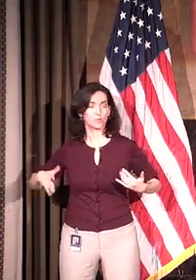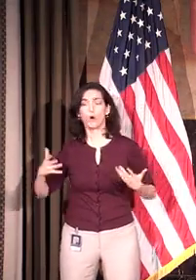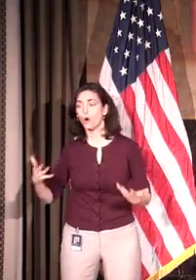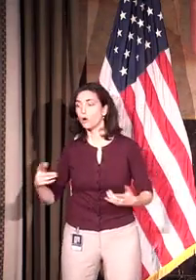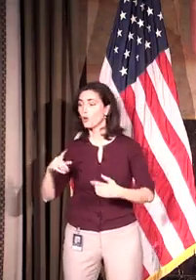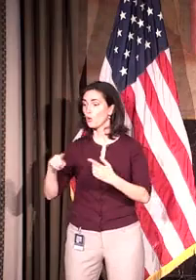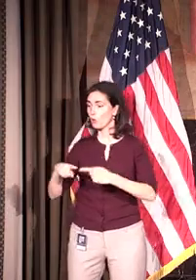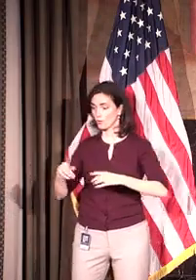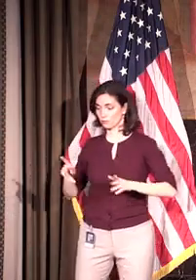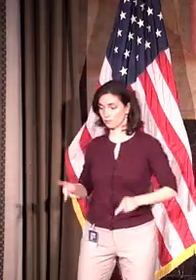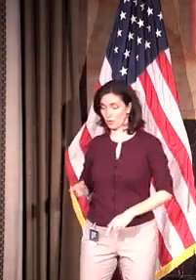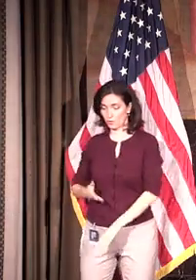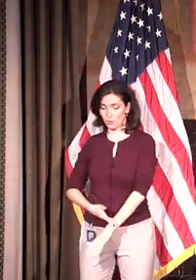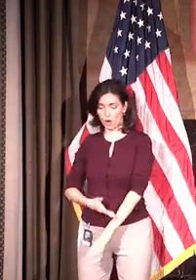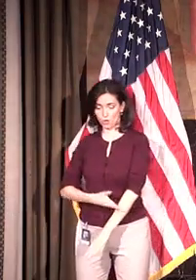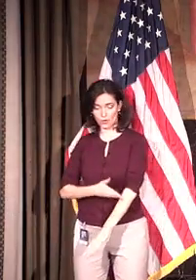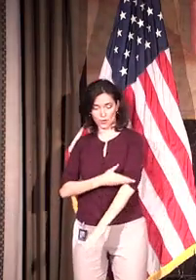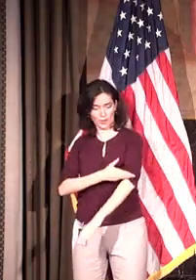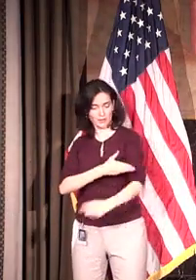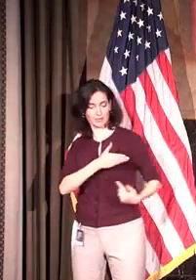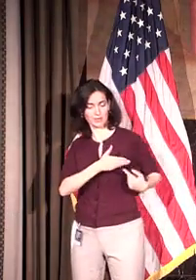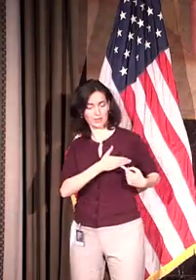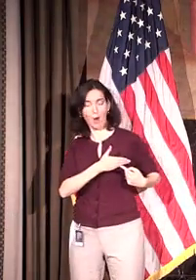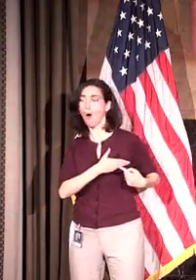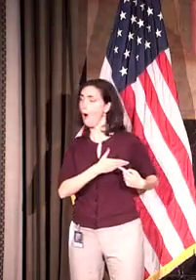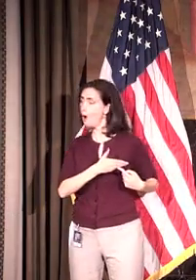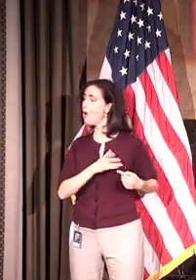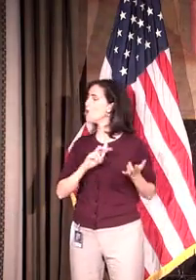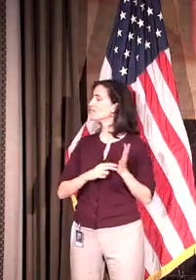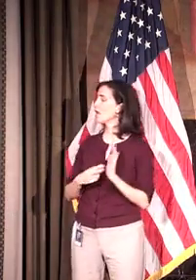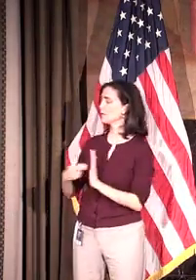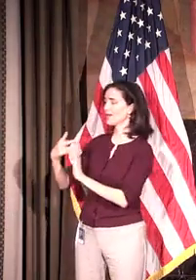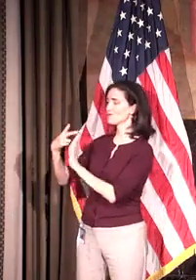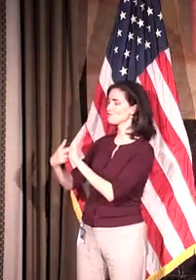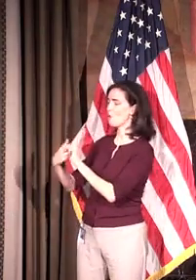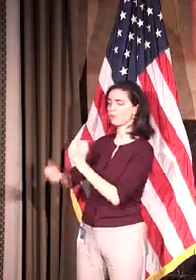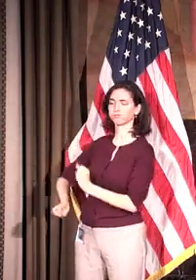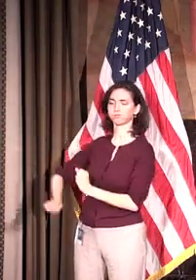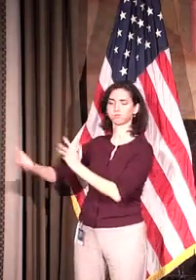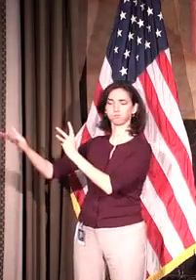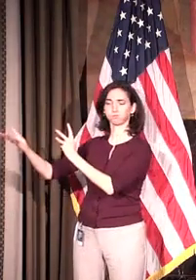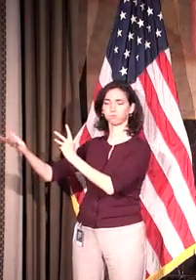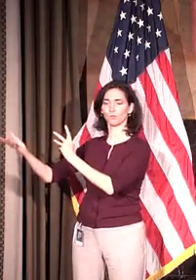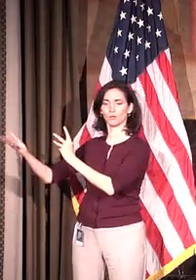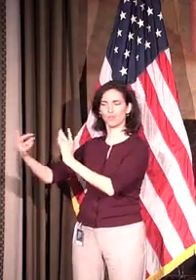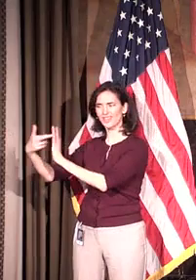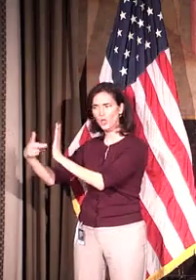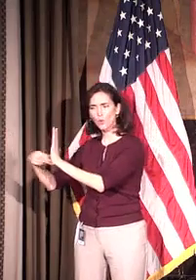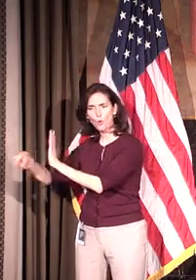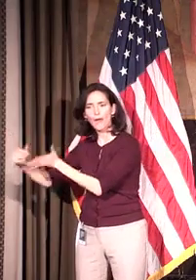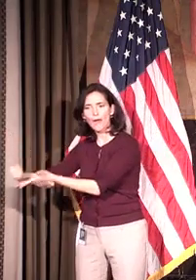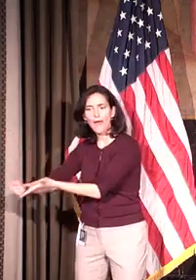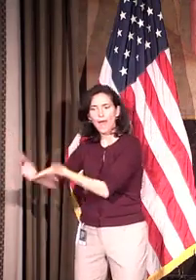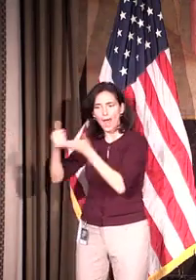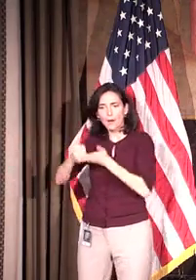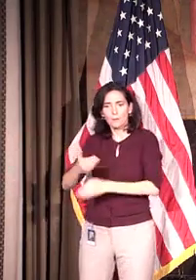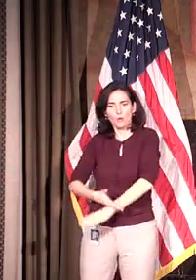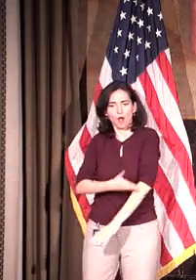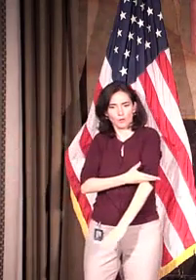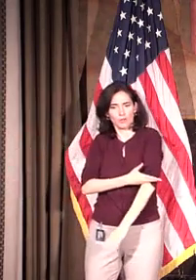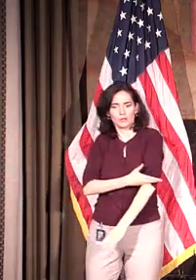not an indication that you need to remove the measures that actually allowed you to make the